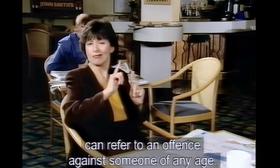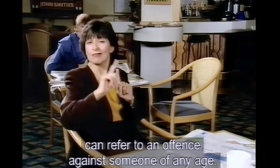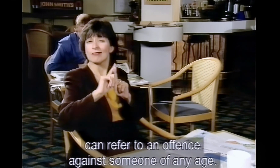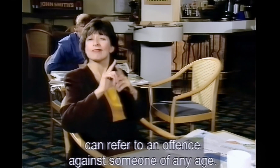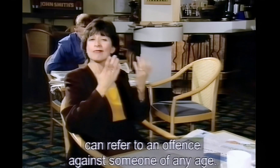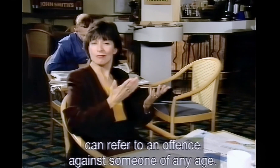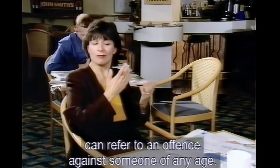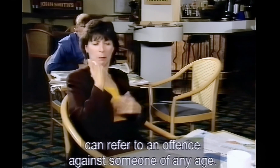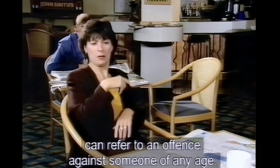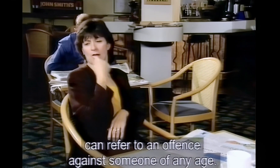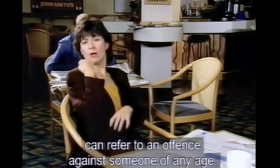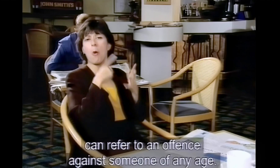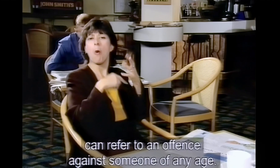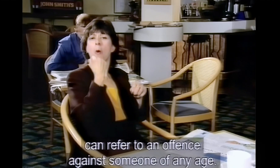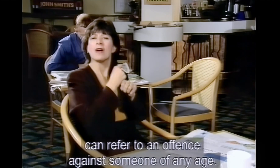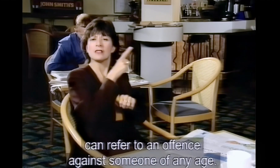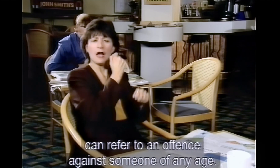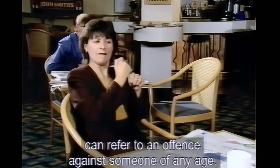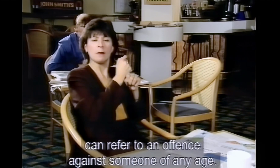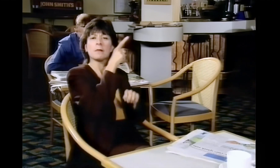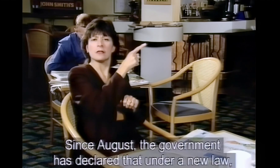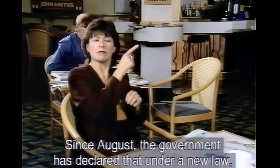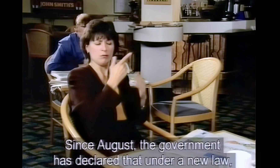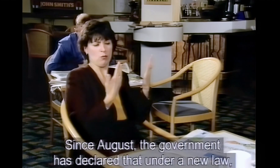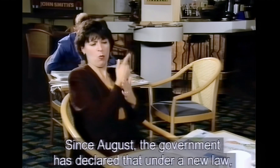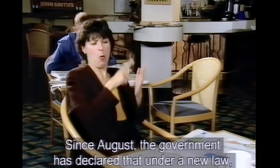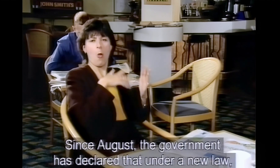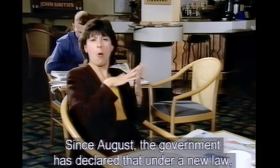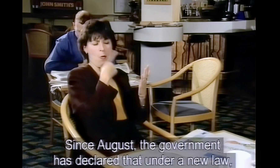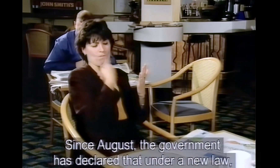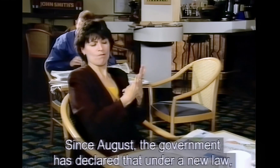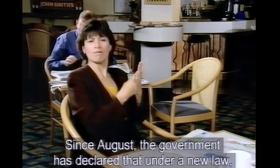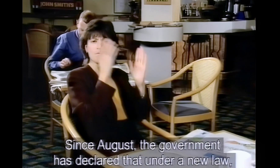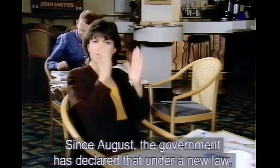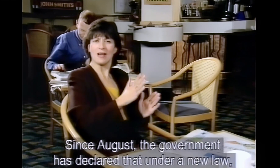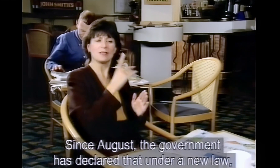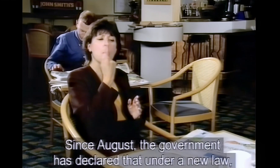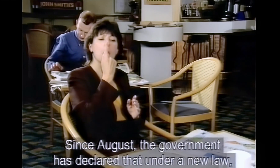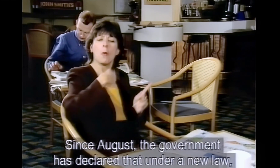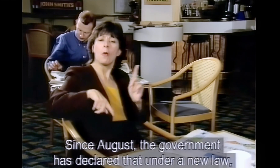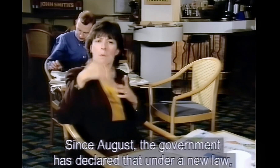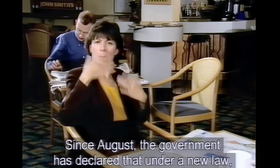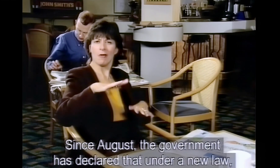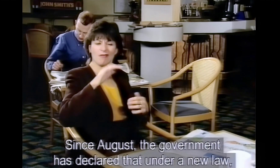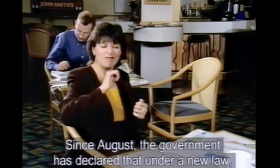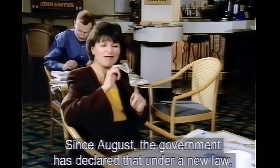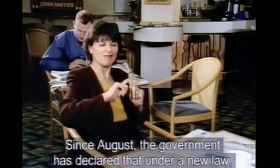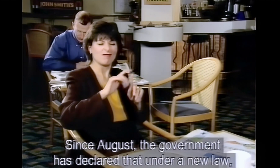age. Since August, the government have declared that under a new law, anyone convicted of a sexual offence against a